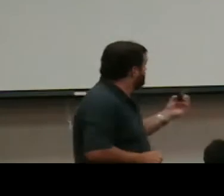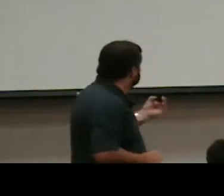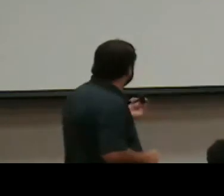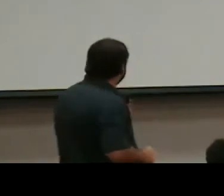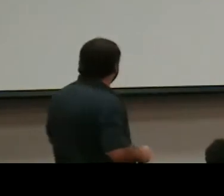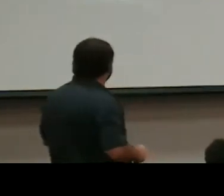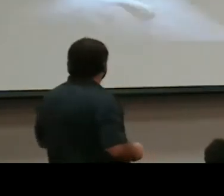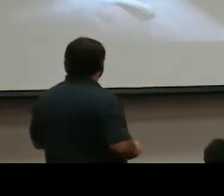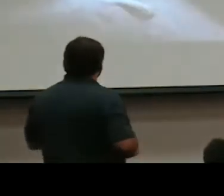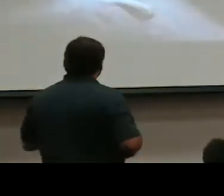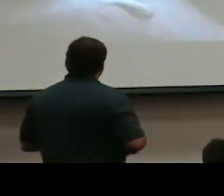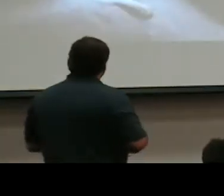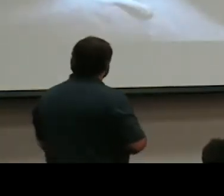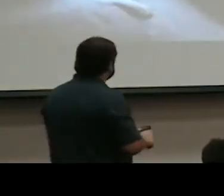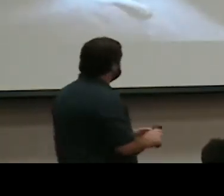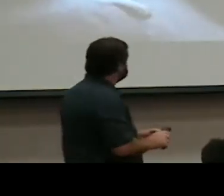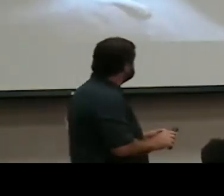there it is.